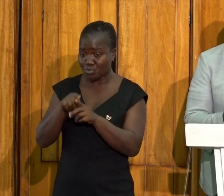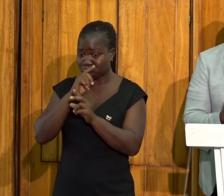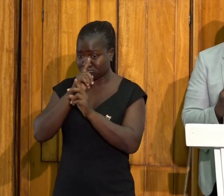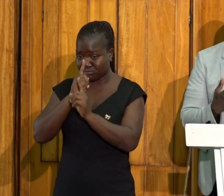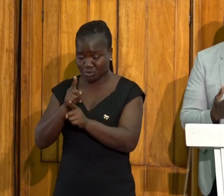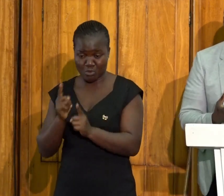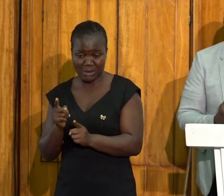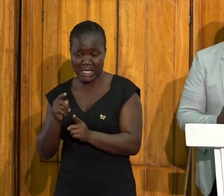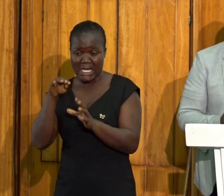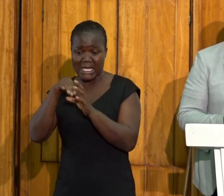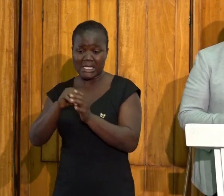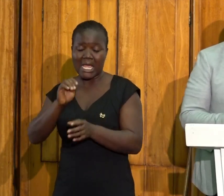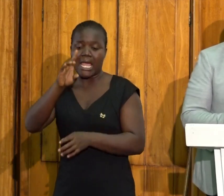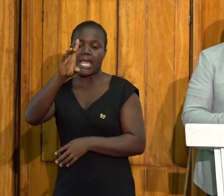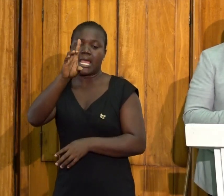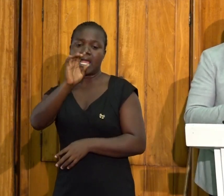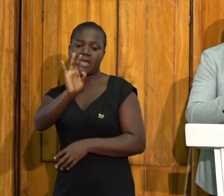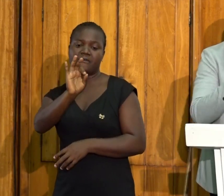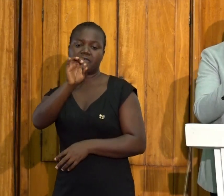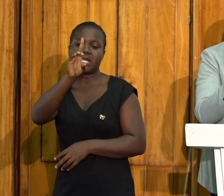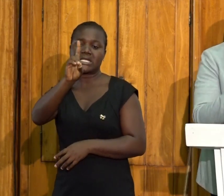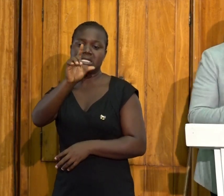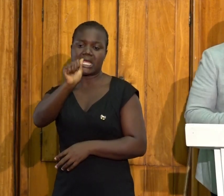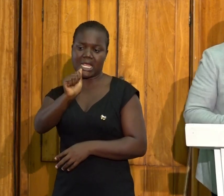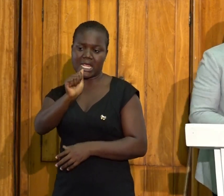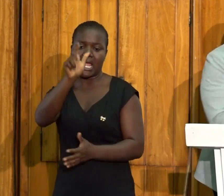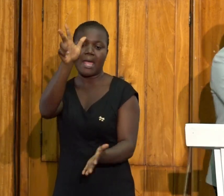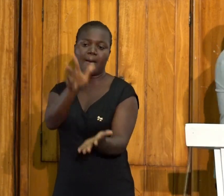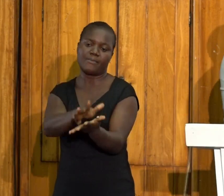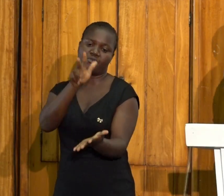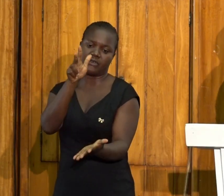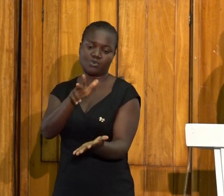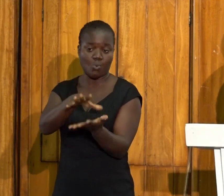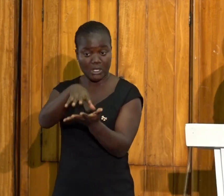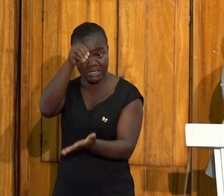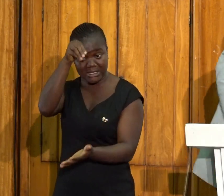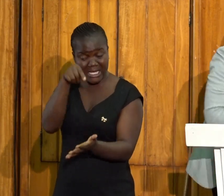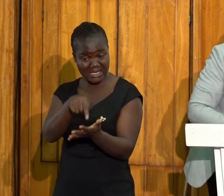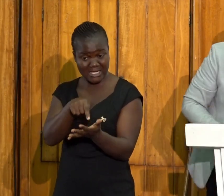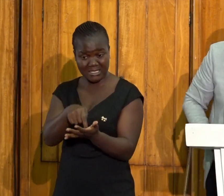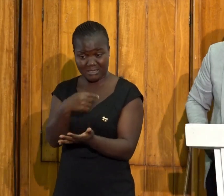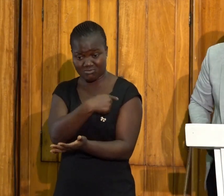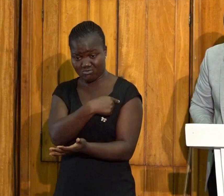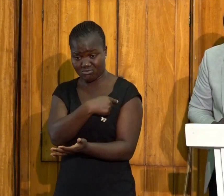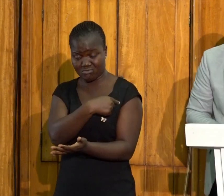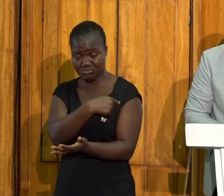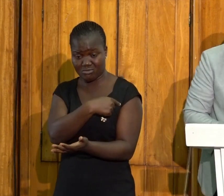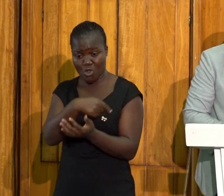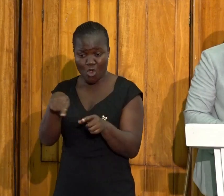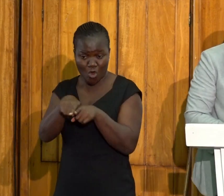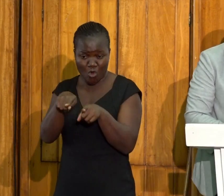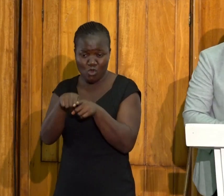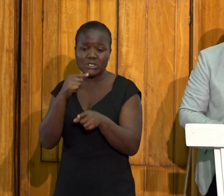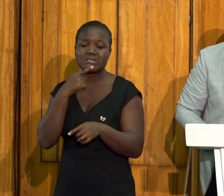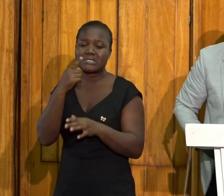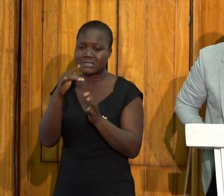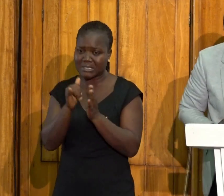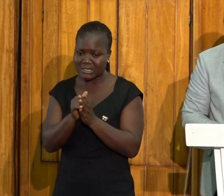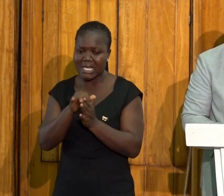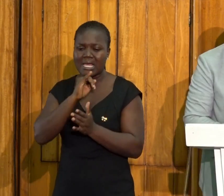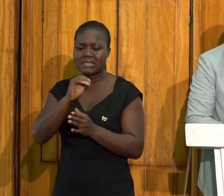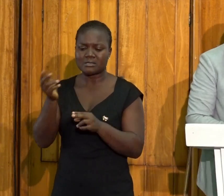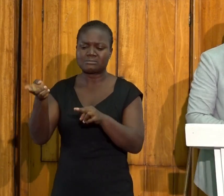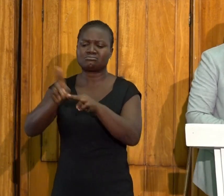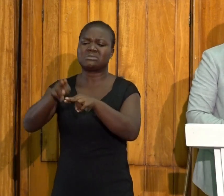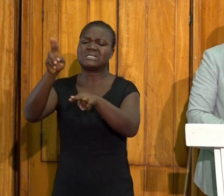read the FDA approvals for LAN, there's the top part here, it actually says that there is an